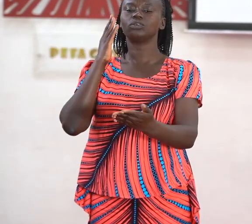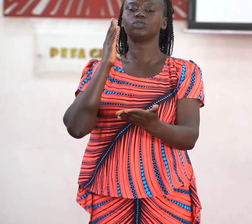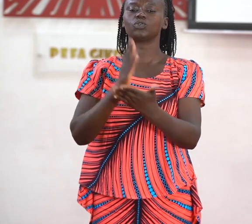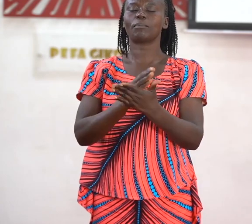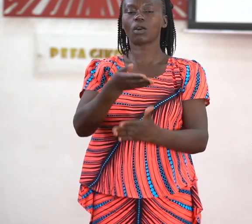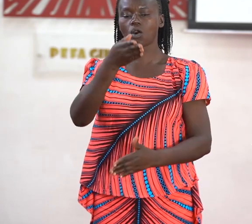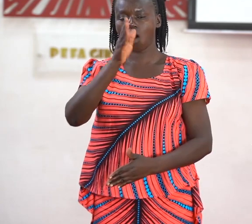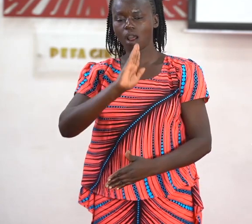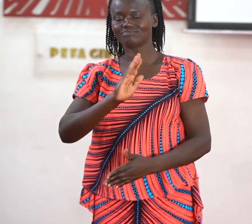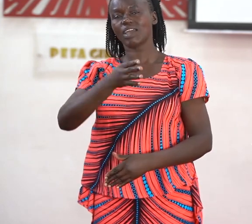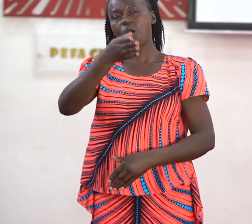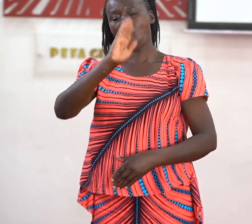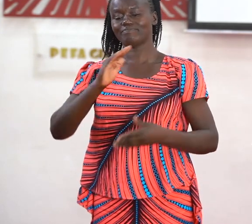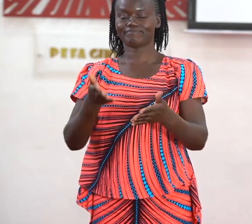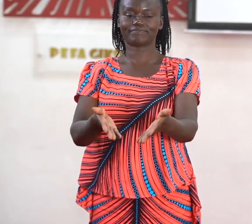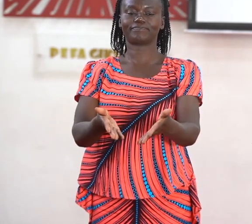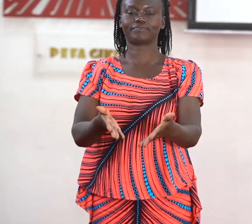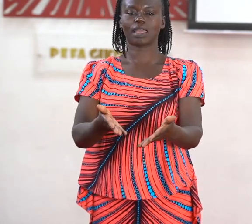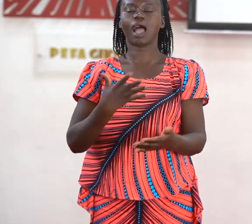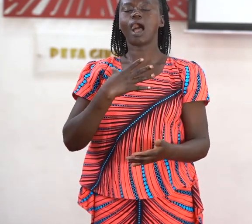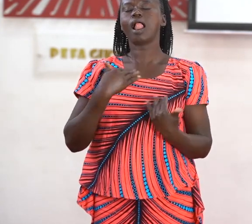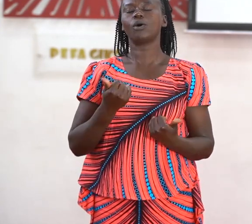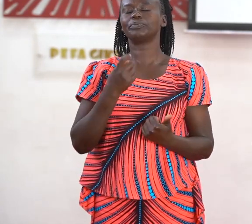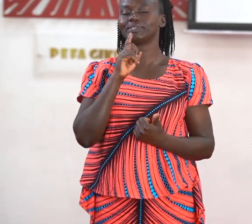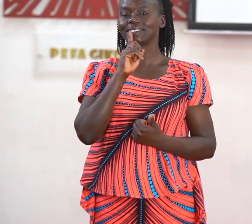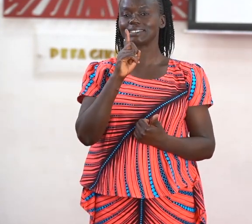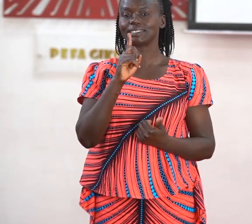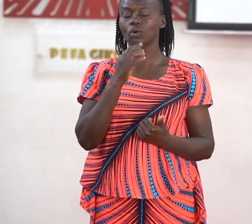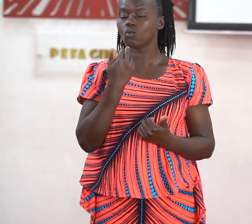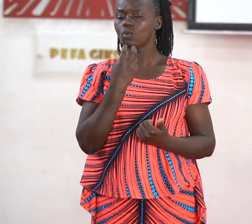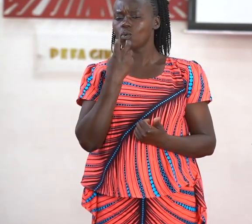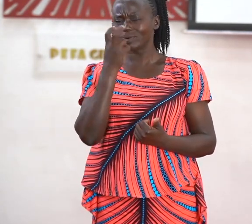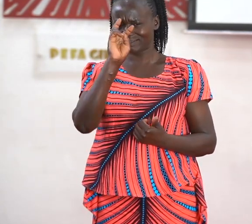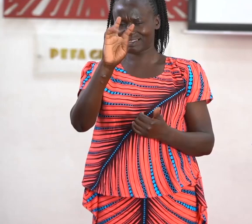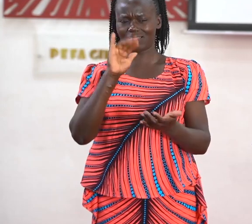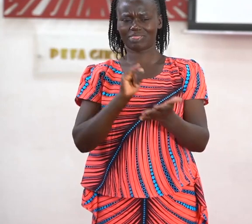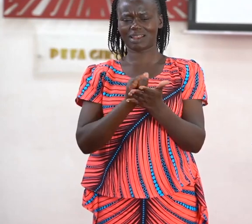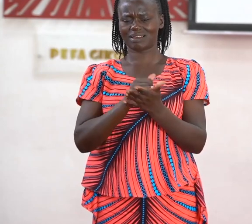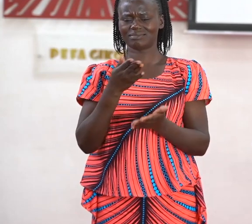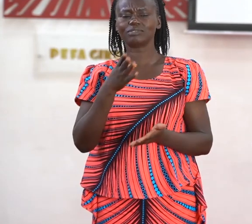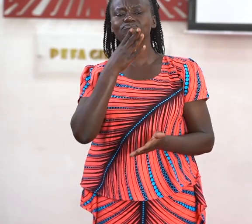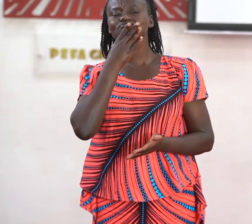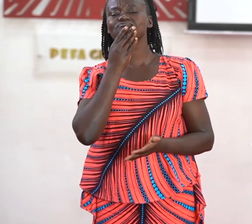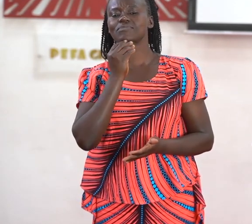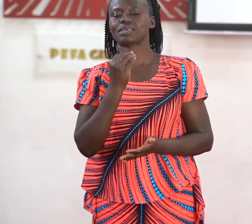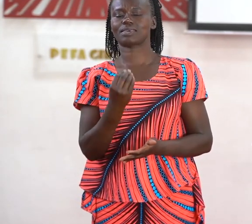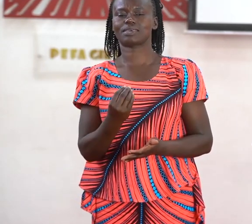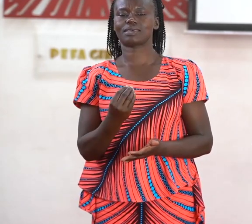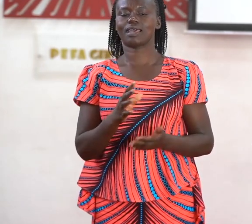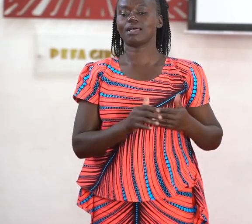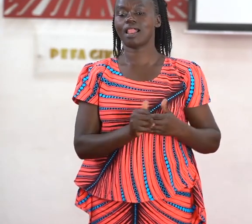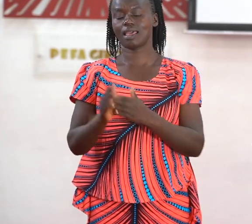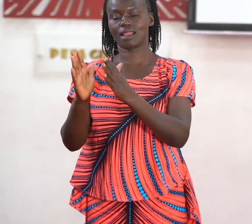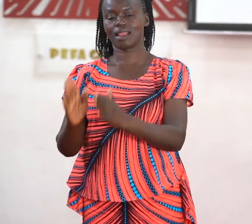is on. And so we see that these Jews or these leaders of the